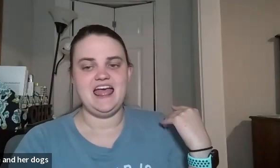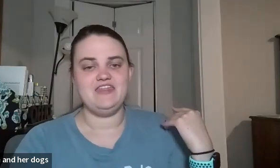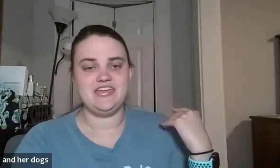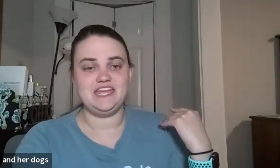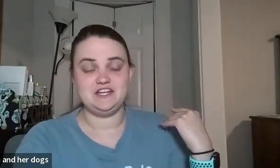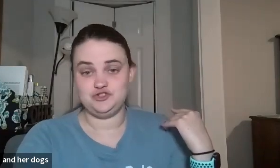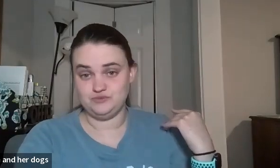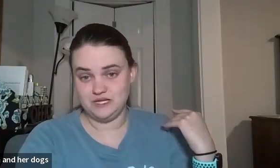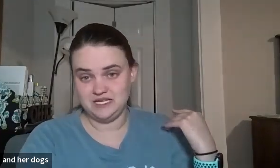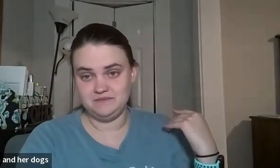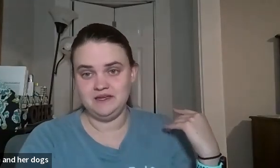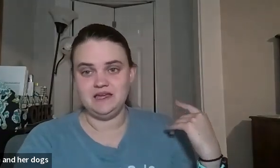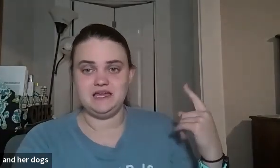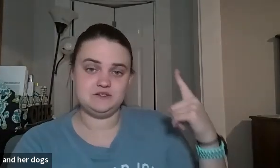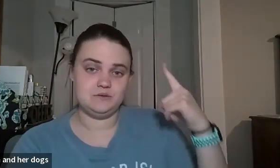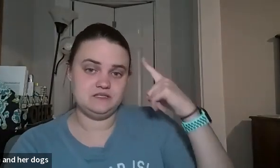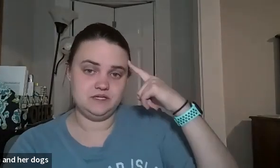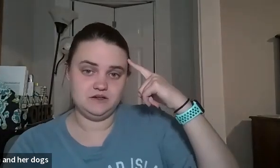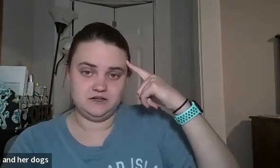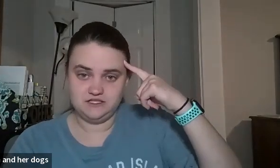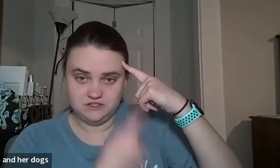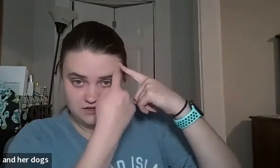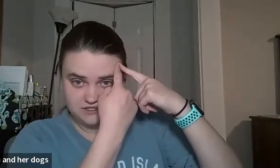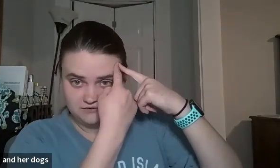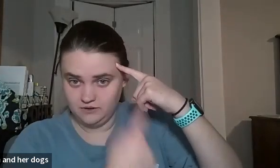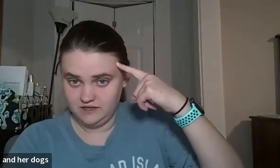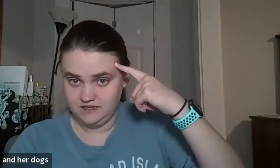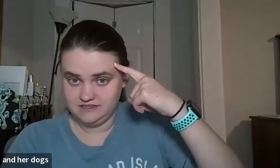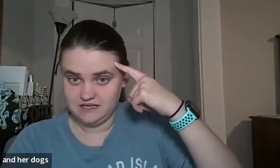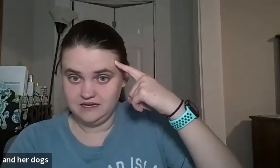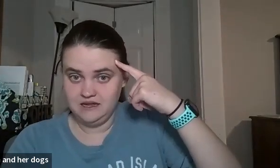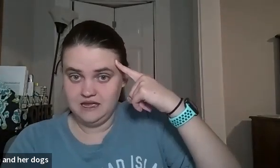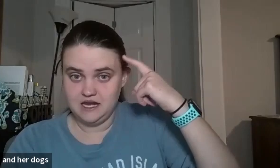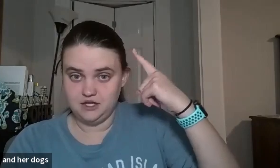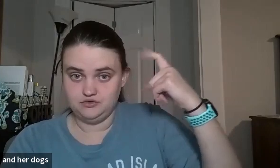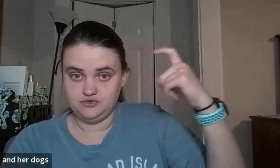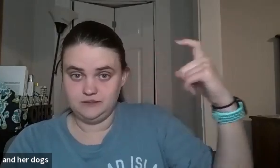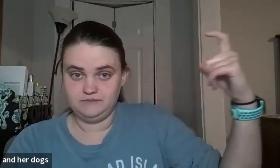And then dream is going to be, you're going to start at your forehead, the side, and you go dream.